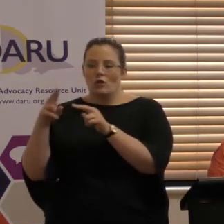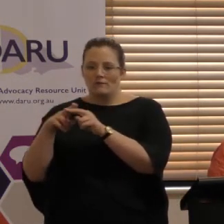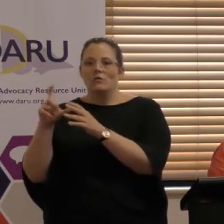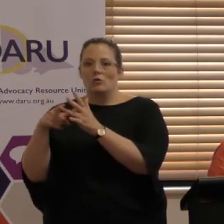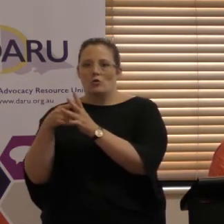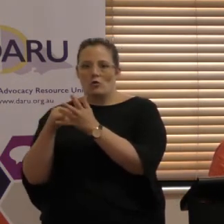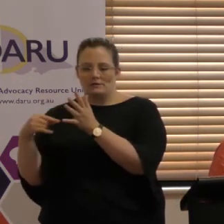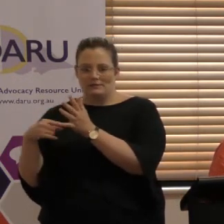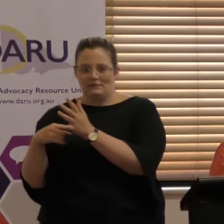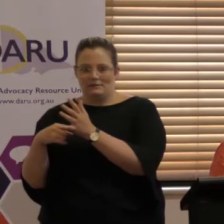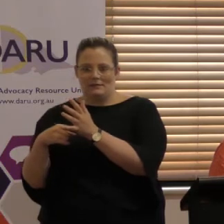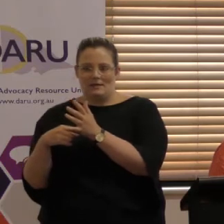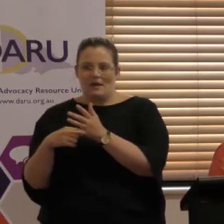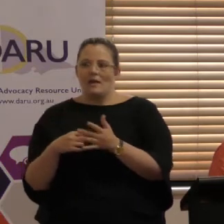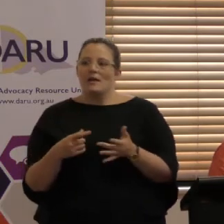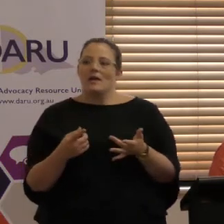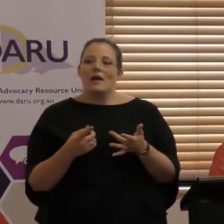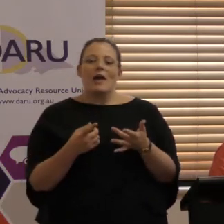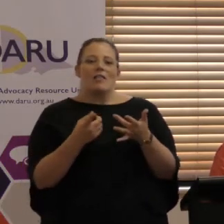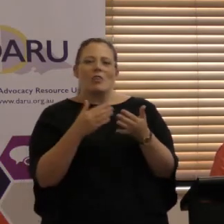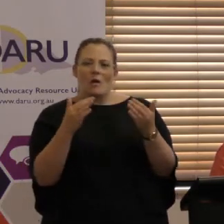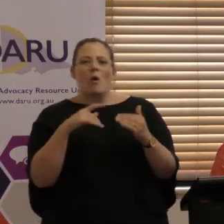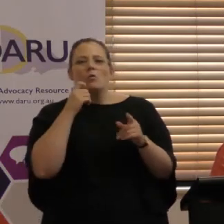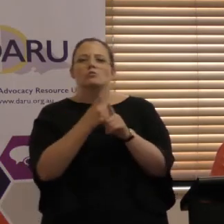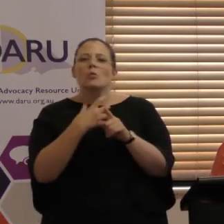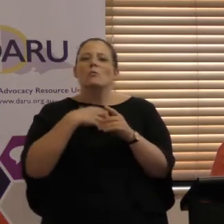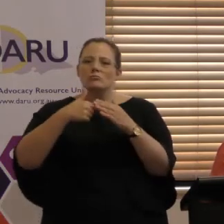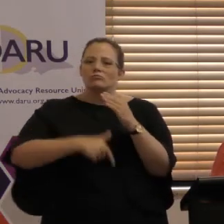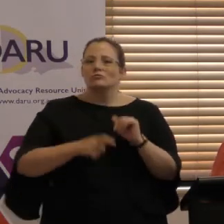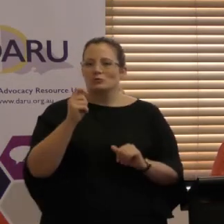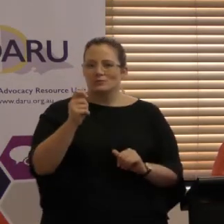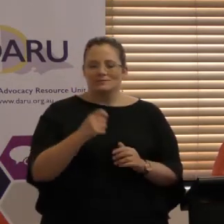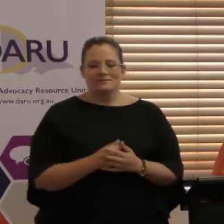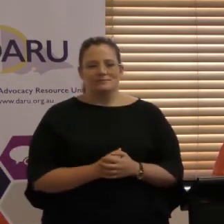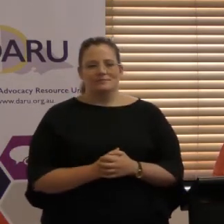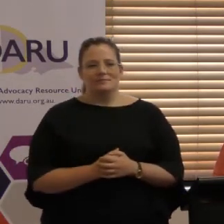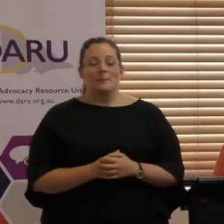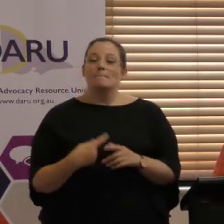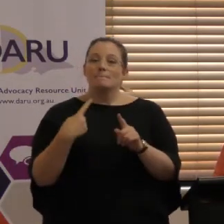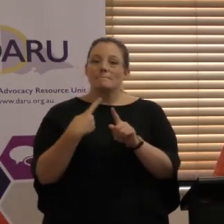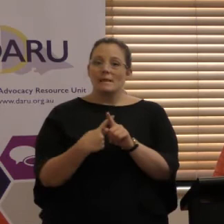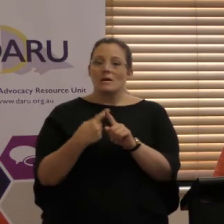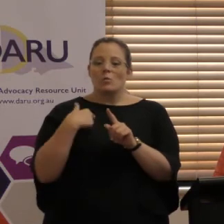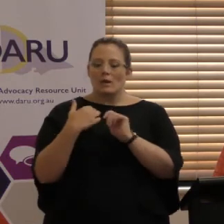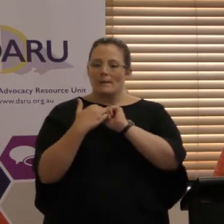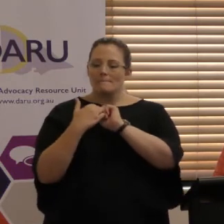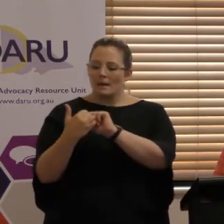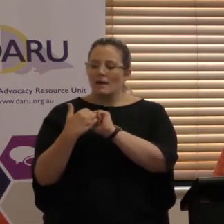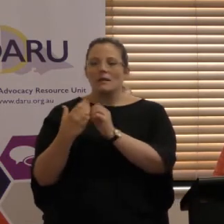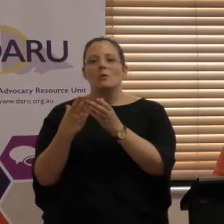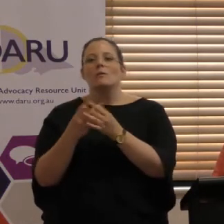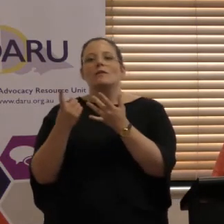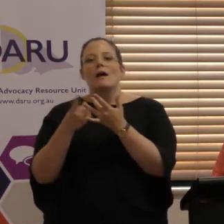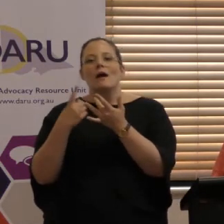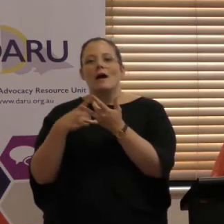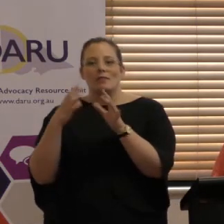talk about in a moment in a little more detail. But we also partner with a couple of other organisations who choose to